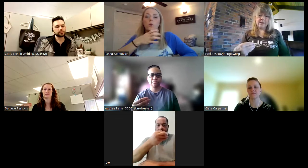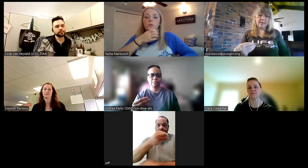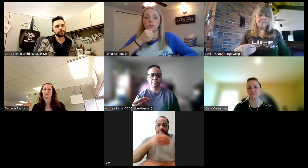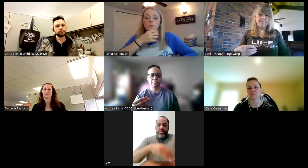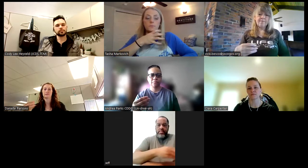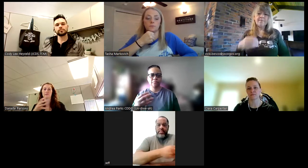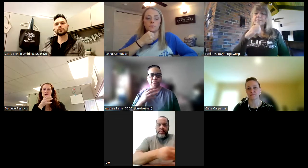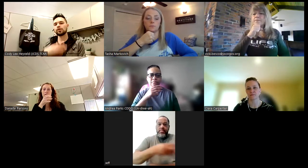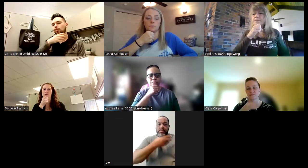orange,